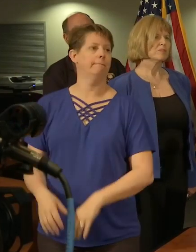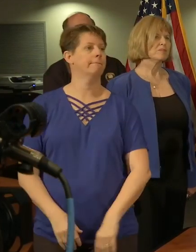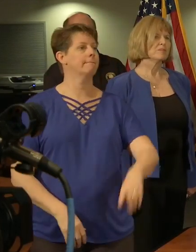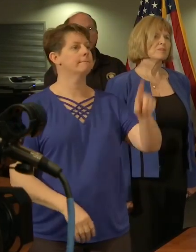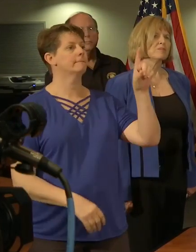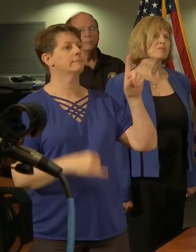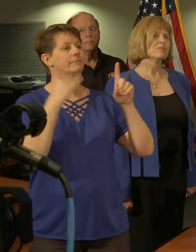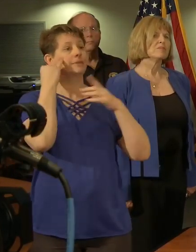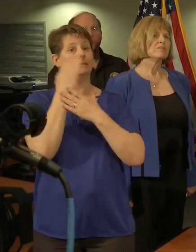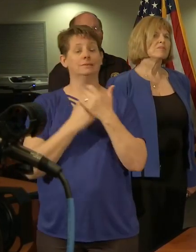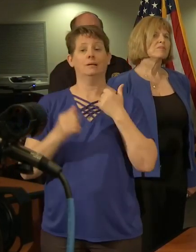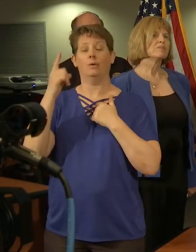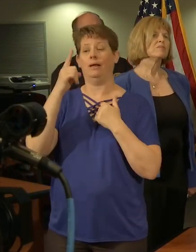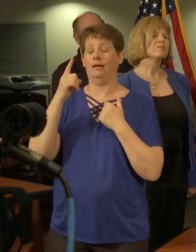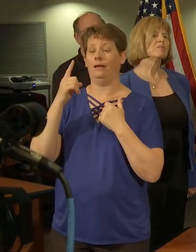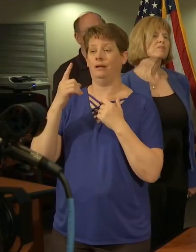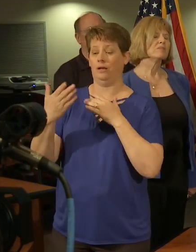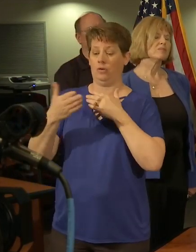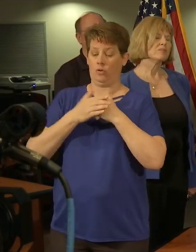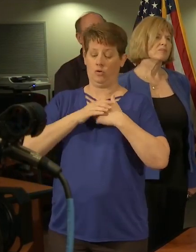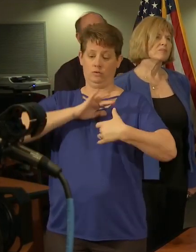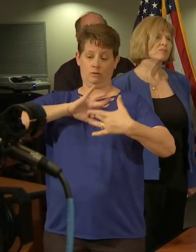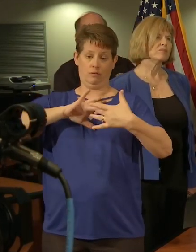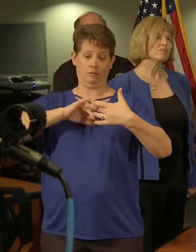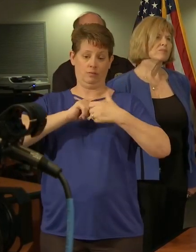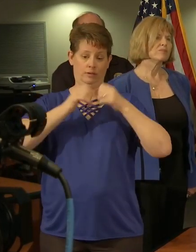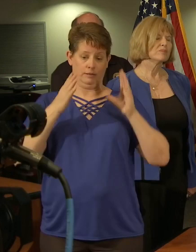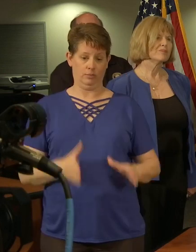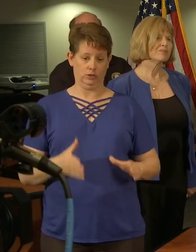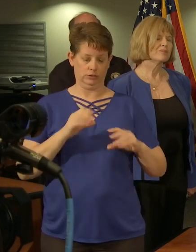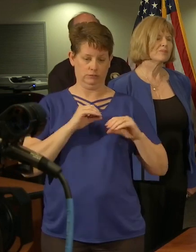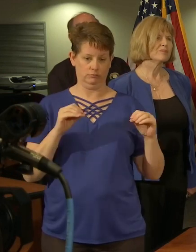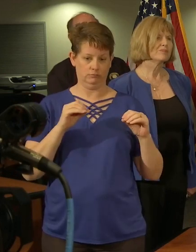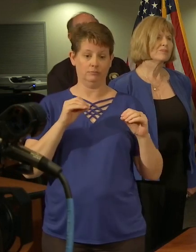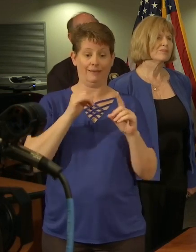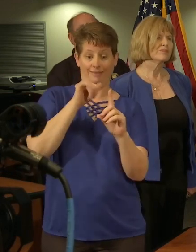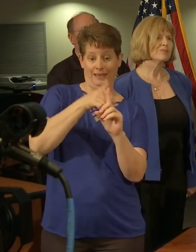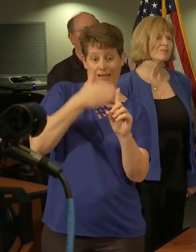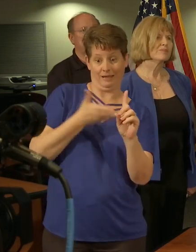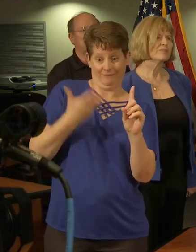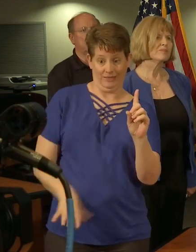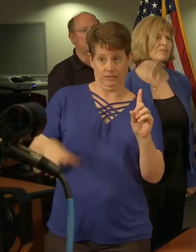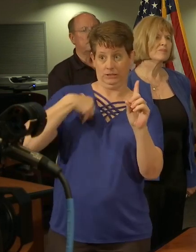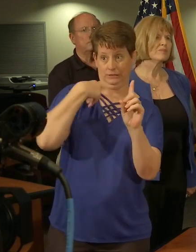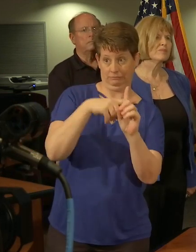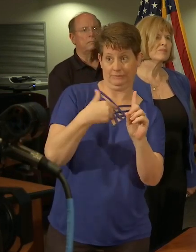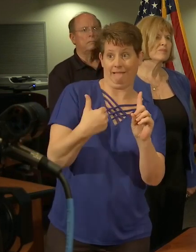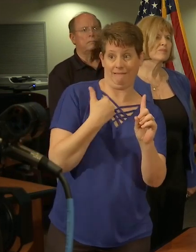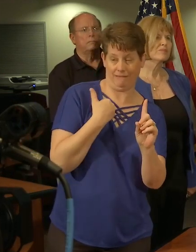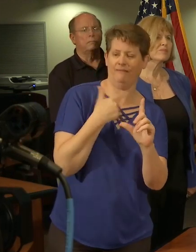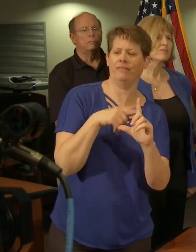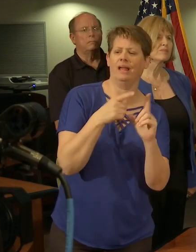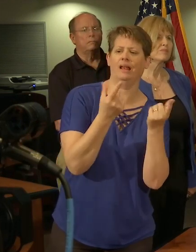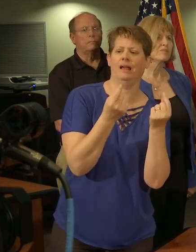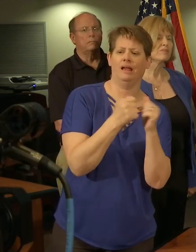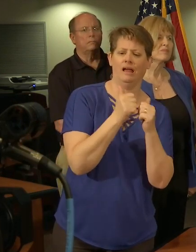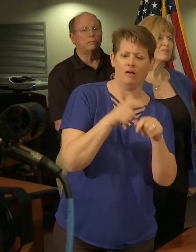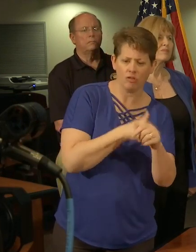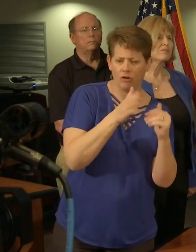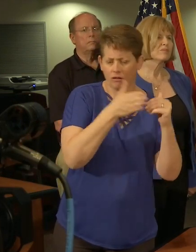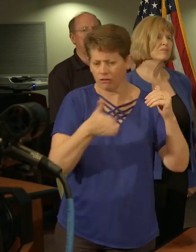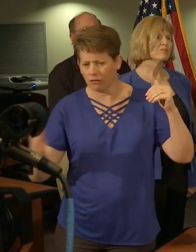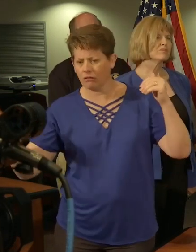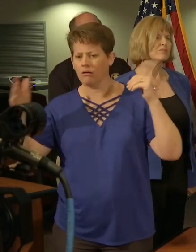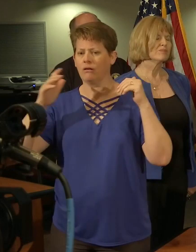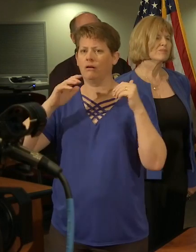contact unprotected with someone who's now tested positive, how long does it take, and how do you all go about tracking the people that they had close contact